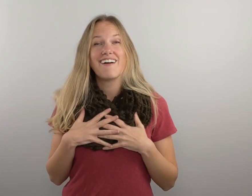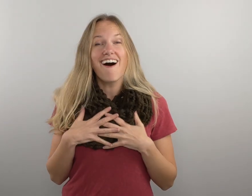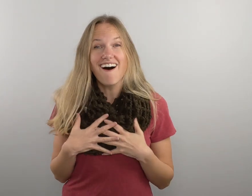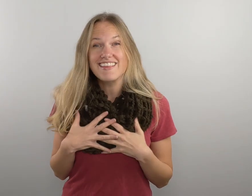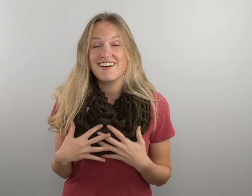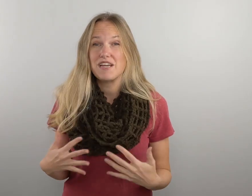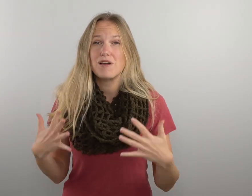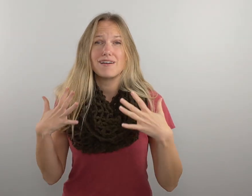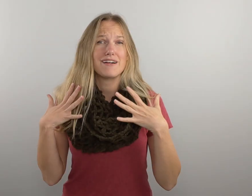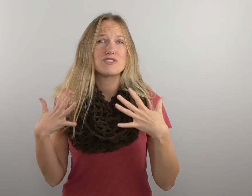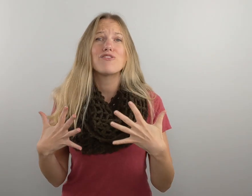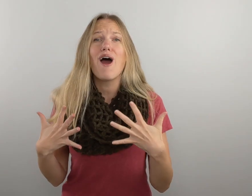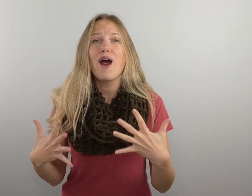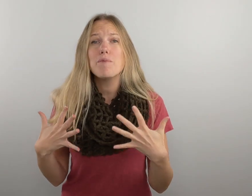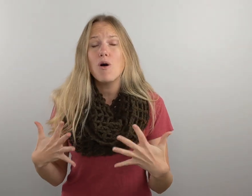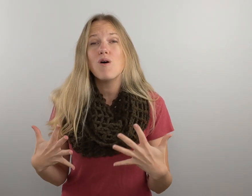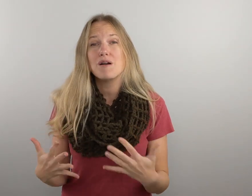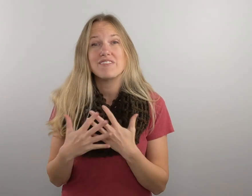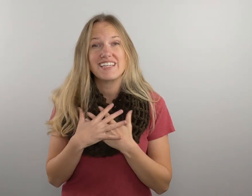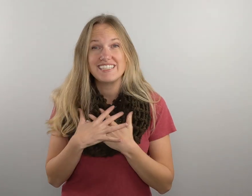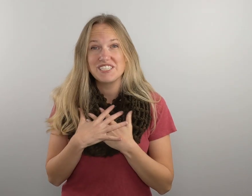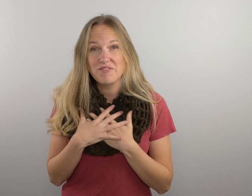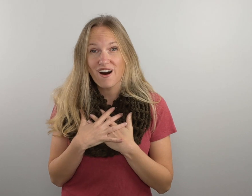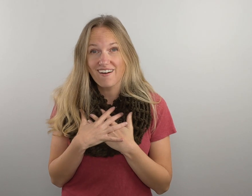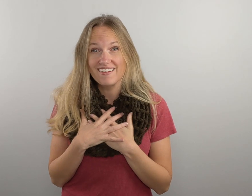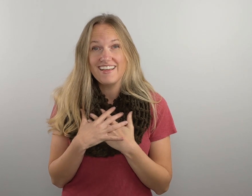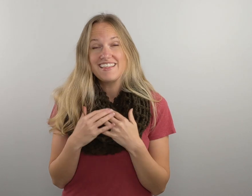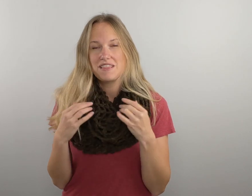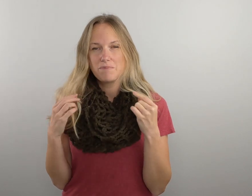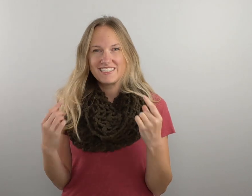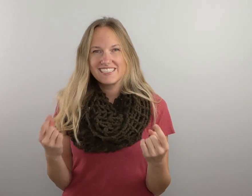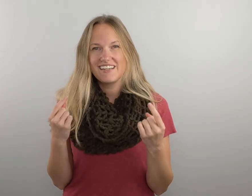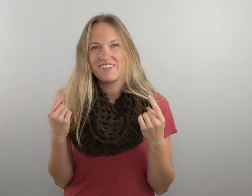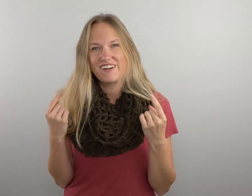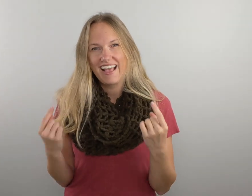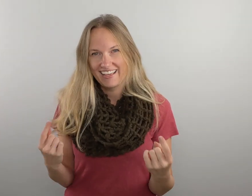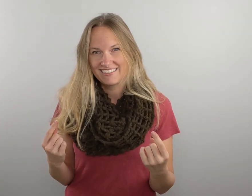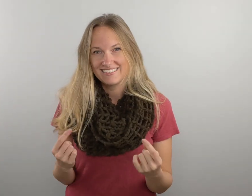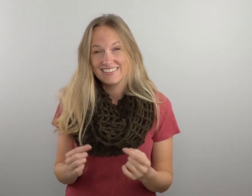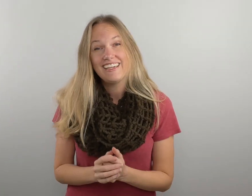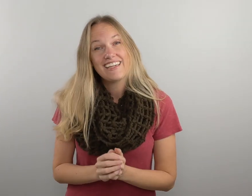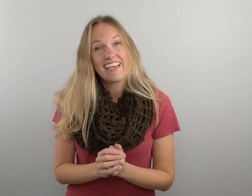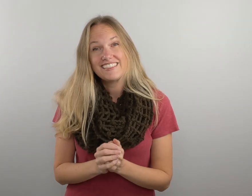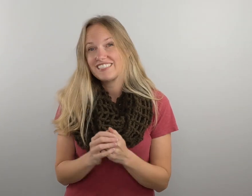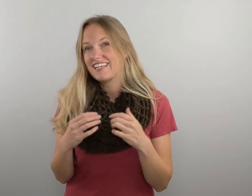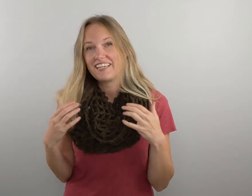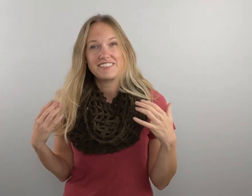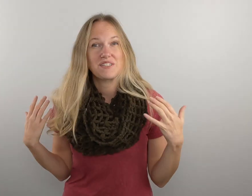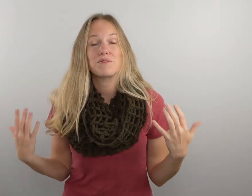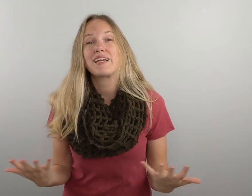all the time. God cares far more about the condition of your heart than the position of your hands. Okay. It's just sign language is a great